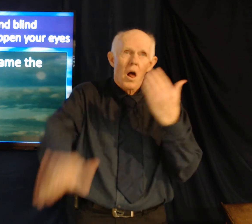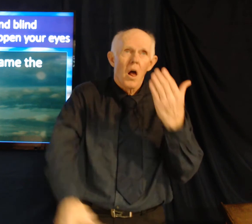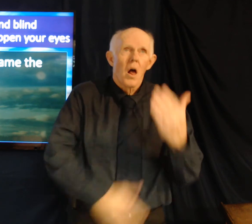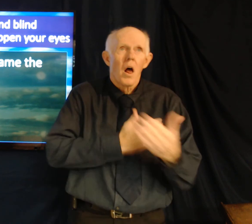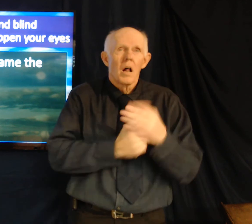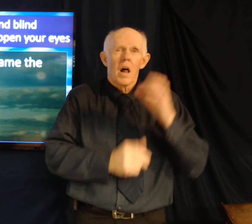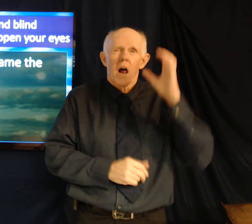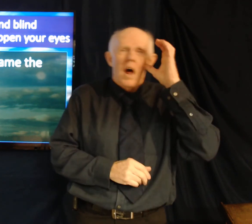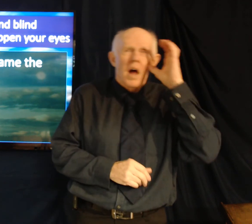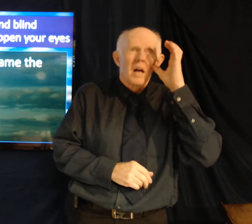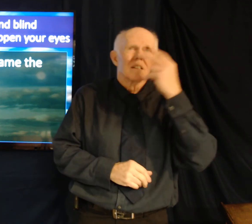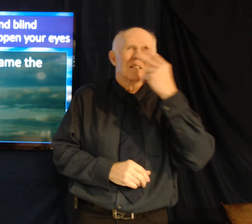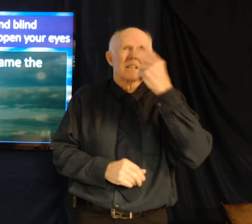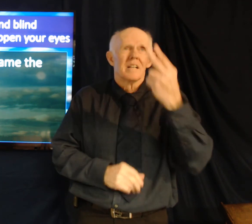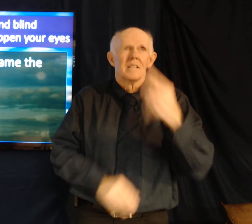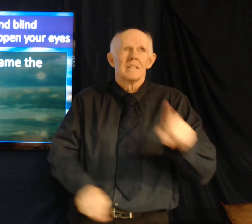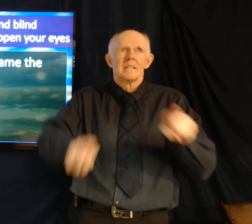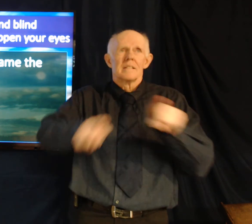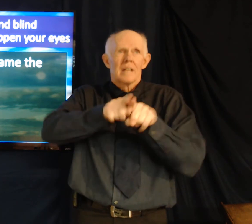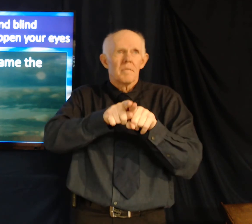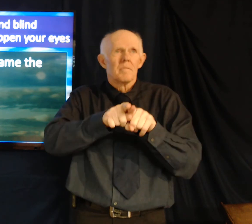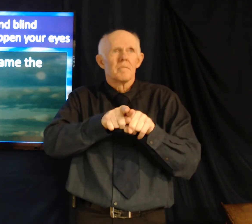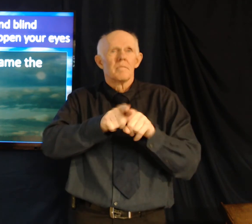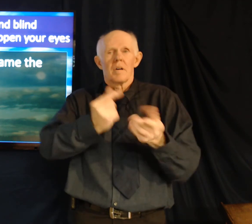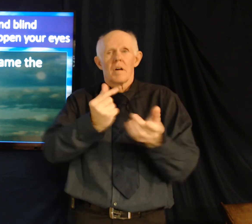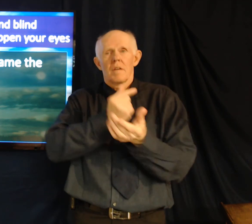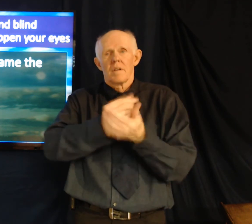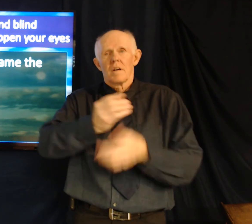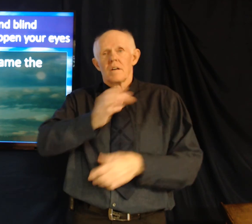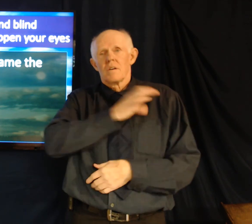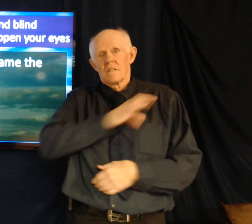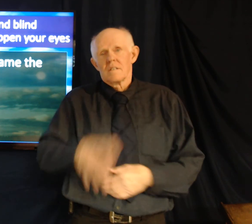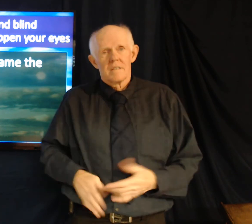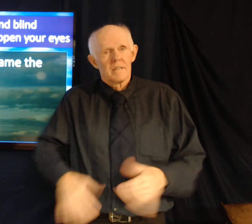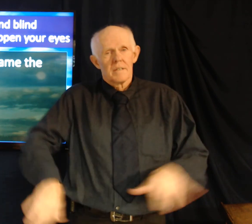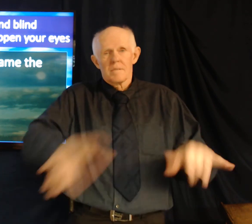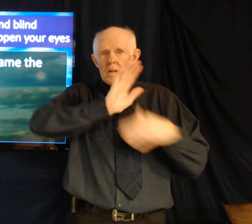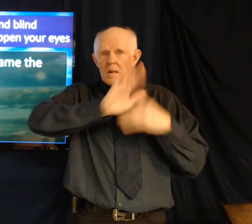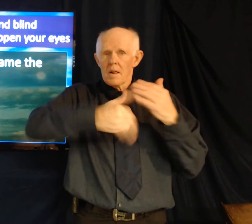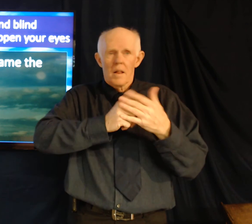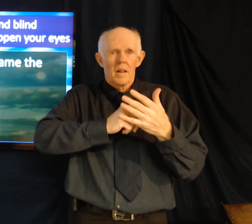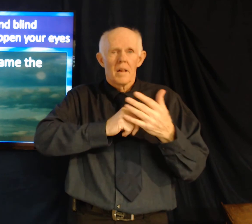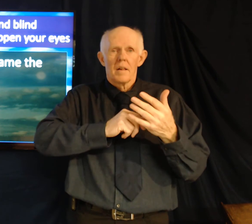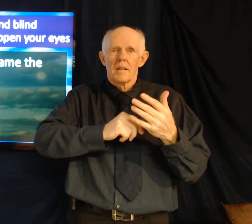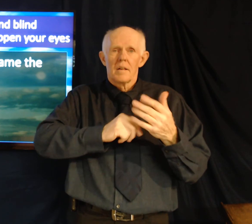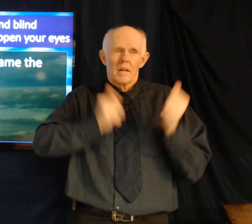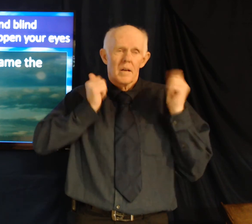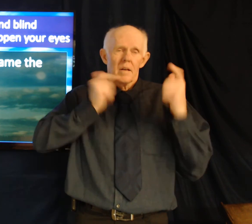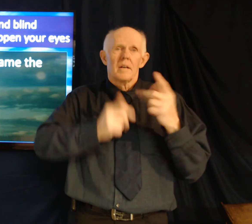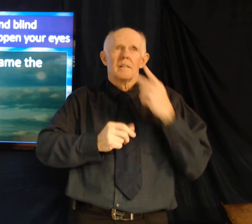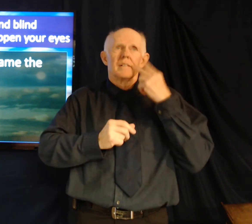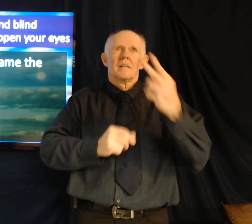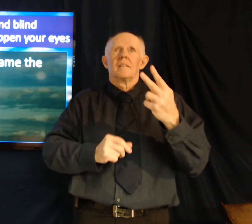all those who listen and see the same gospel of christ all